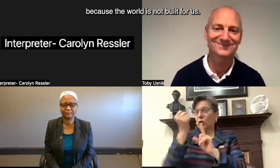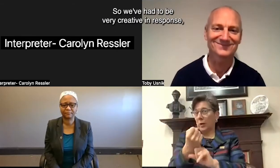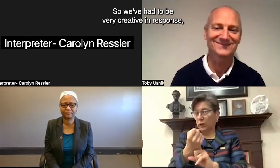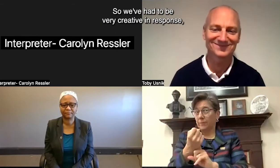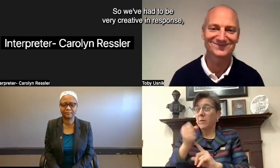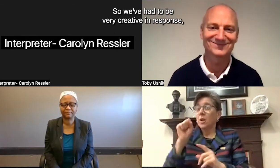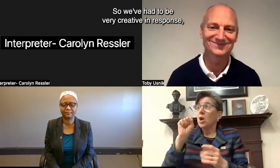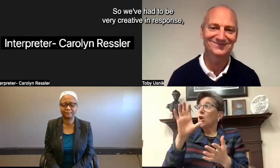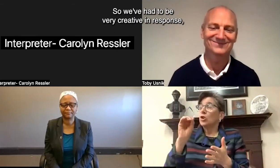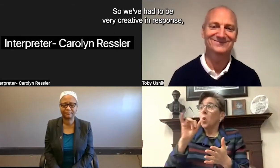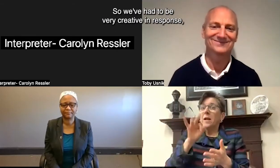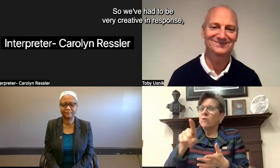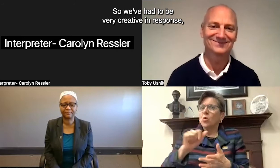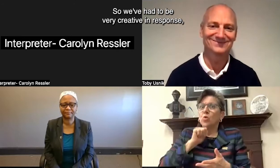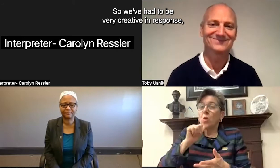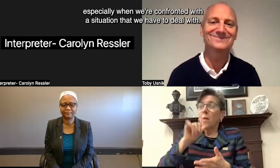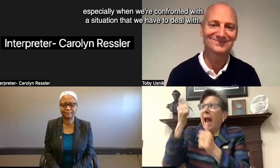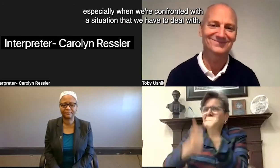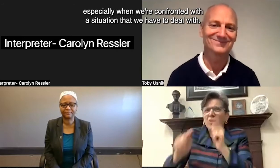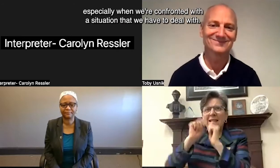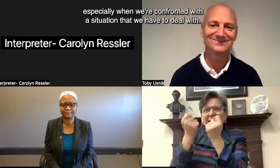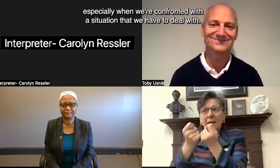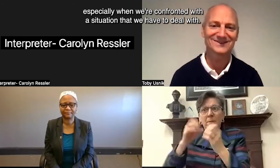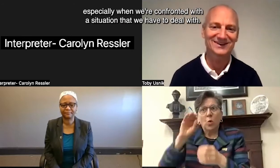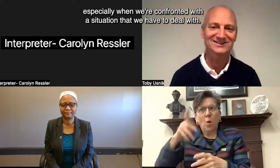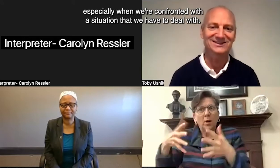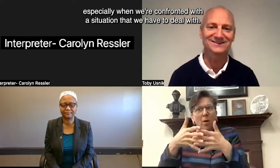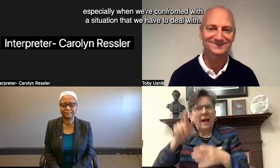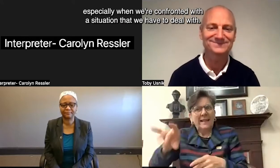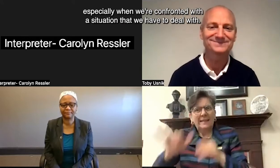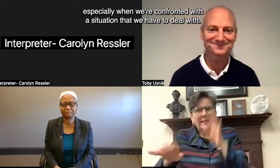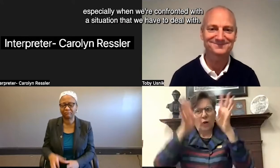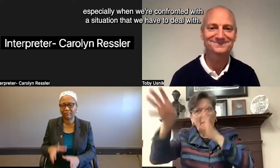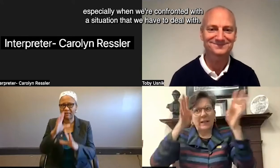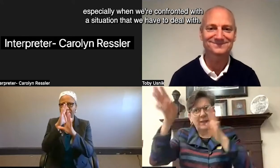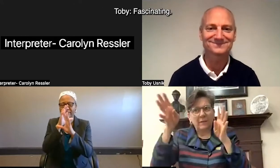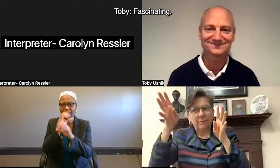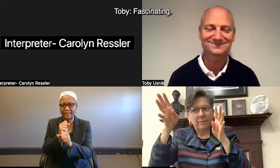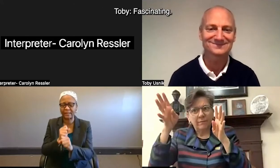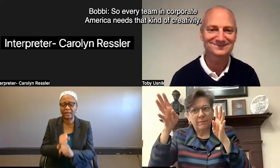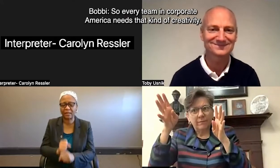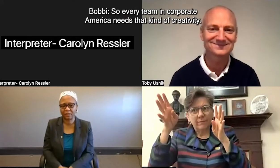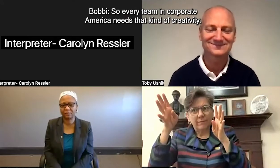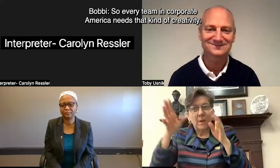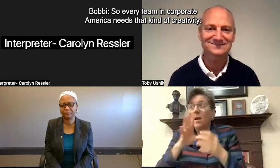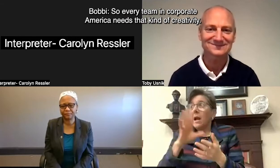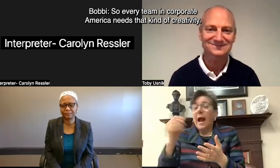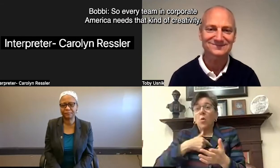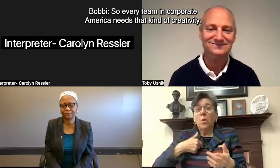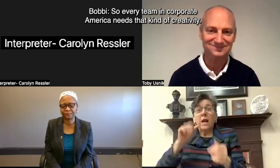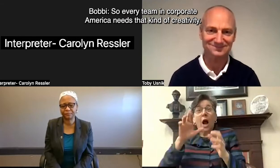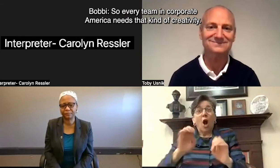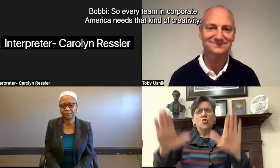response, especially when we're confronted with the situation that we have to deal with. Fascinating. So every team in corporate America needs that kind of